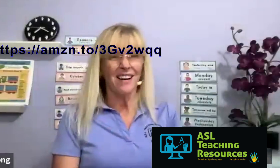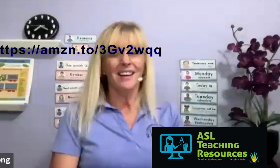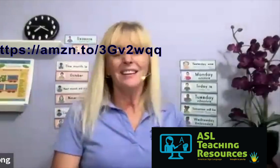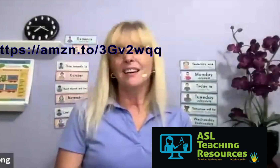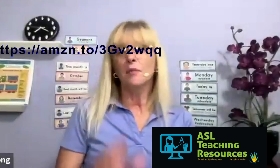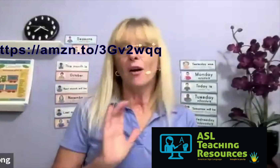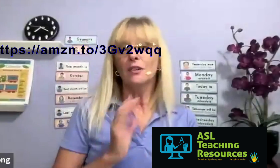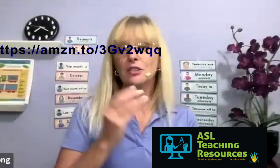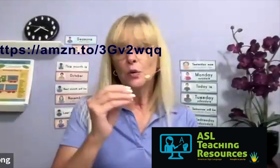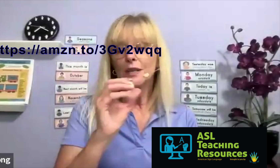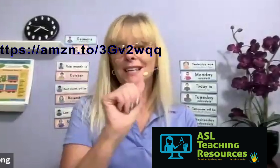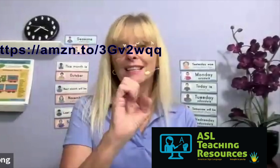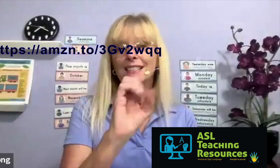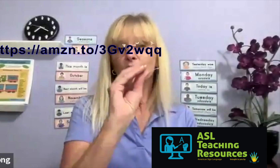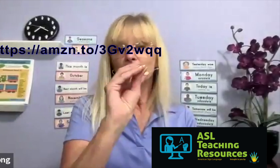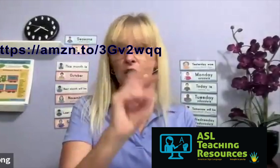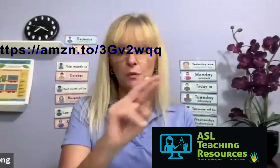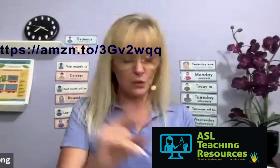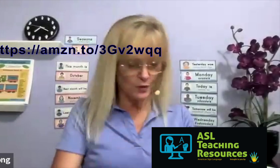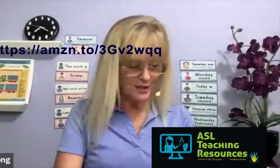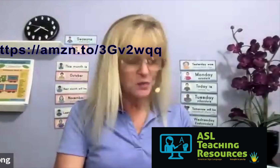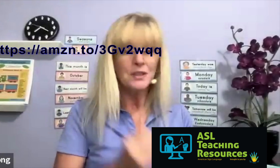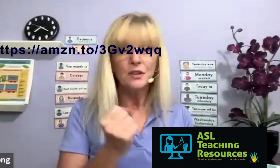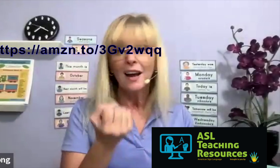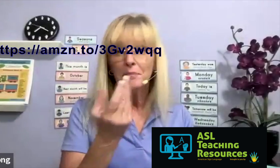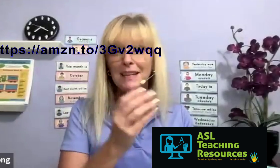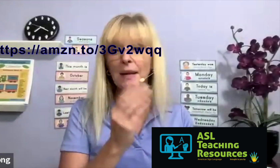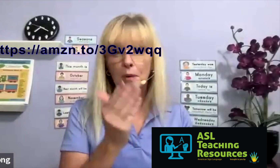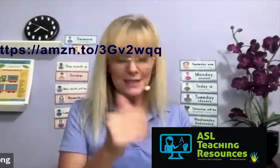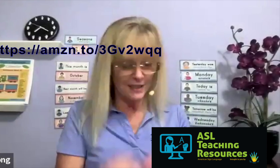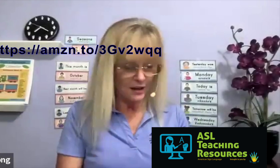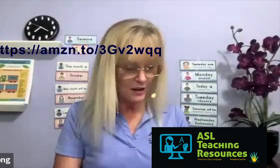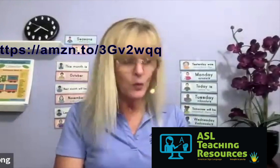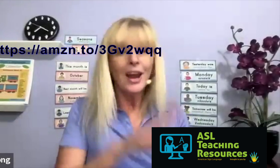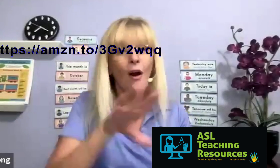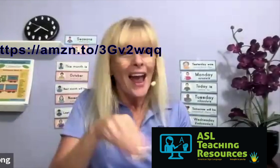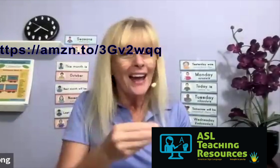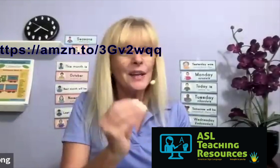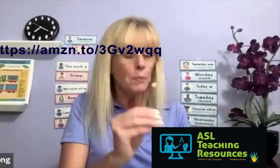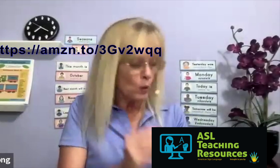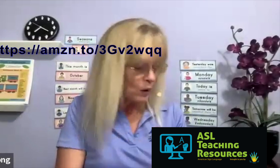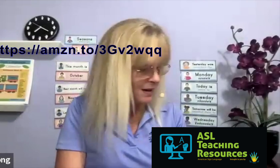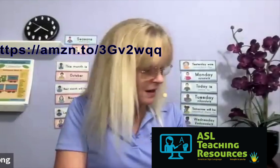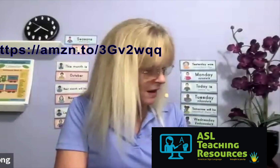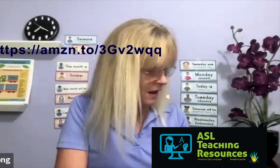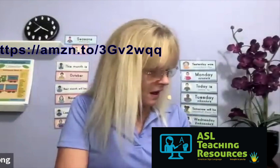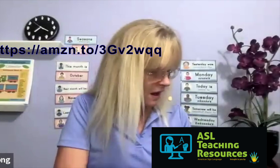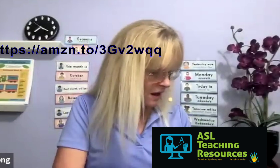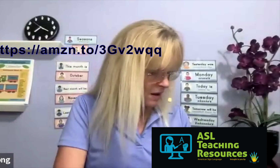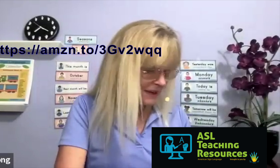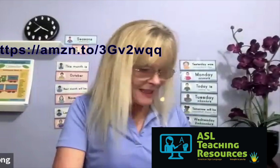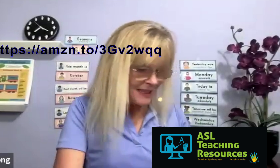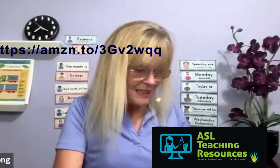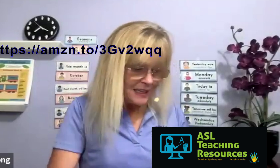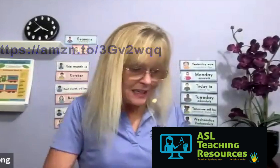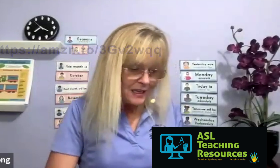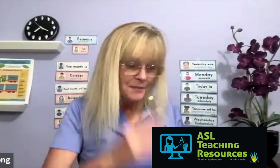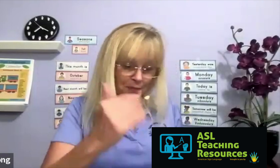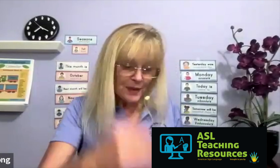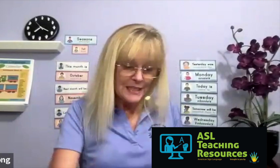Amazon. Our store is ASL Teaching Resources. We do have many books there. We are adding more. And then it